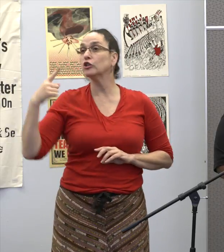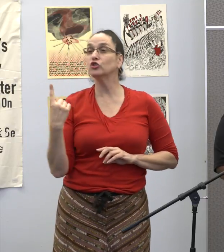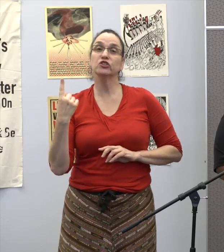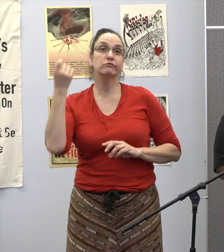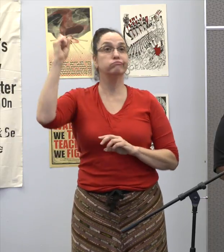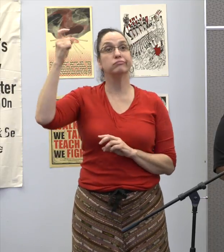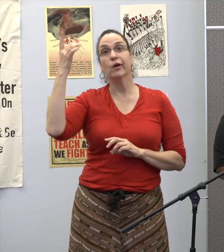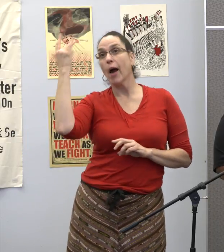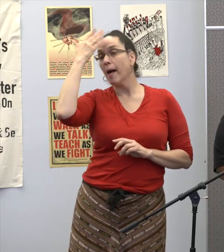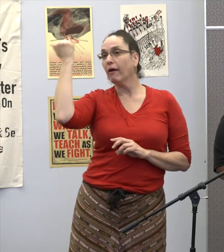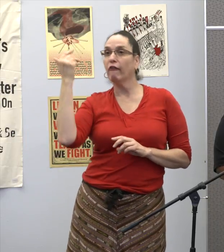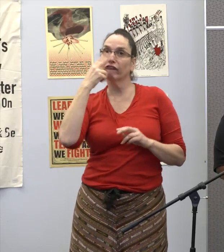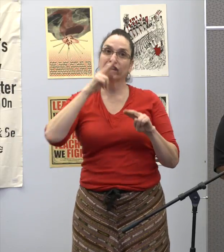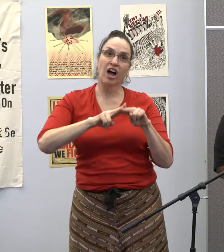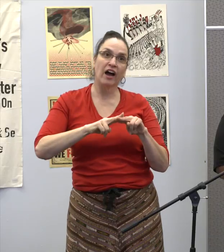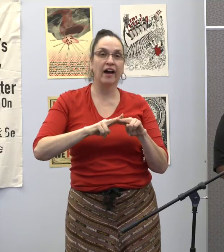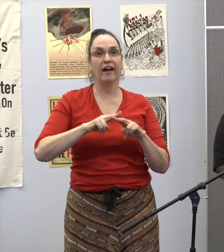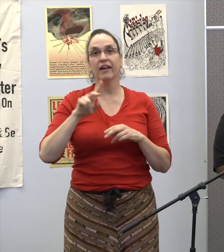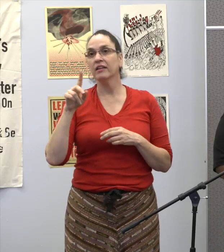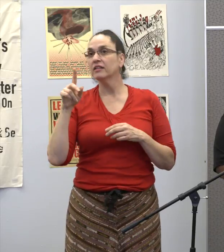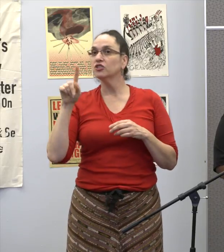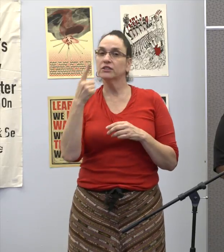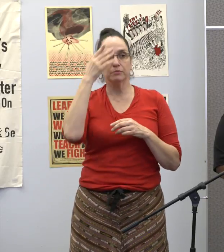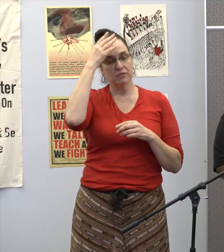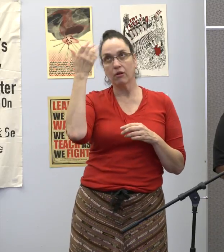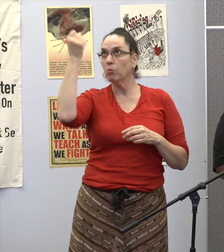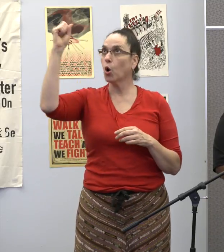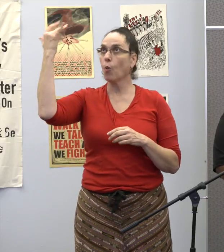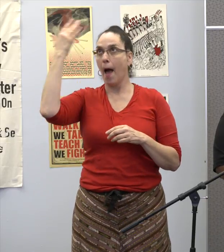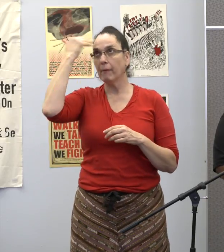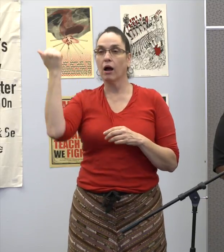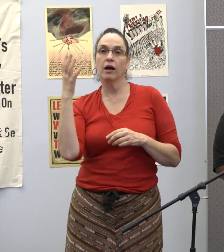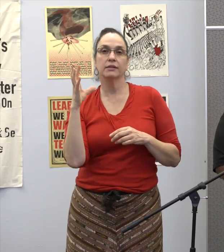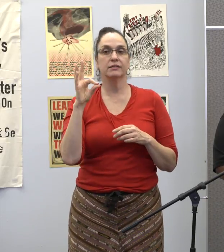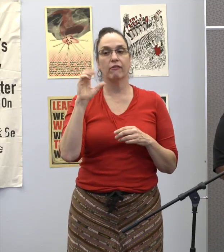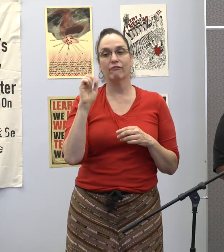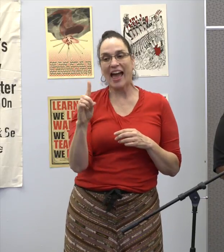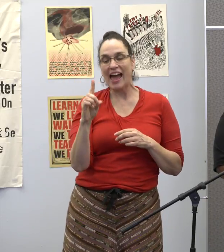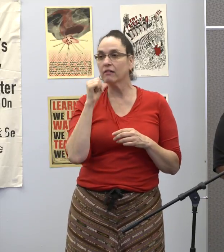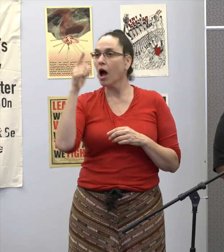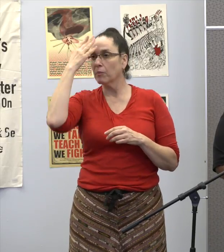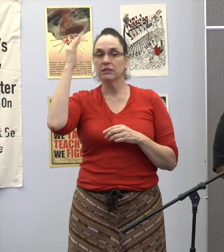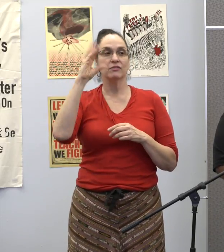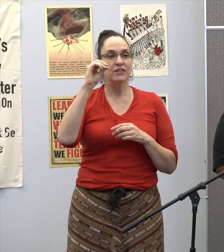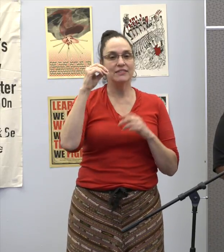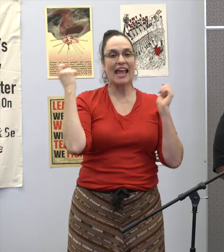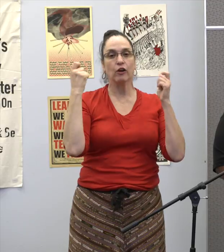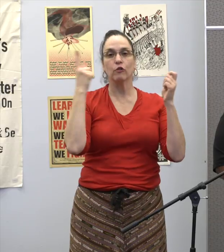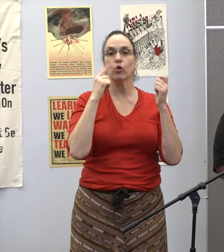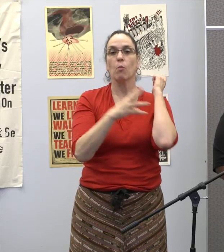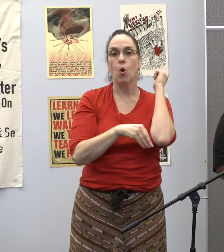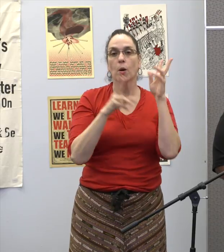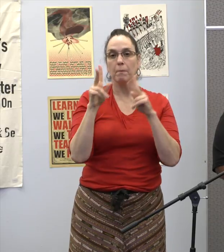fad. We're not just doing this because it's the 50th anniversary of the Poor People's Campaign. We're doing it because we are